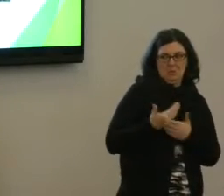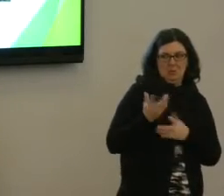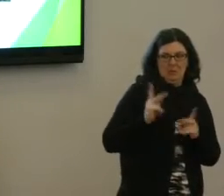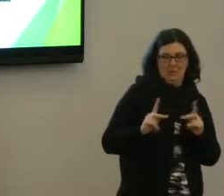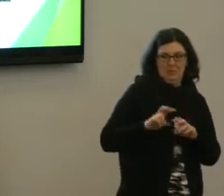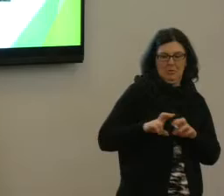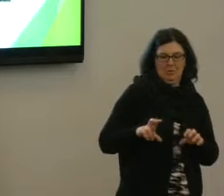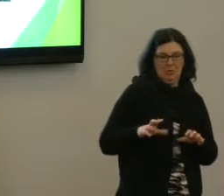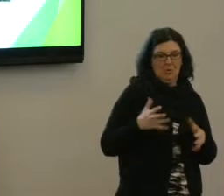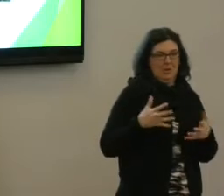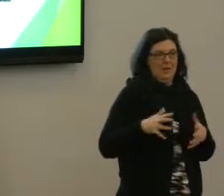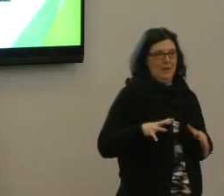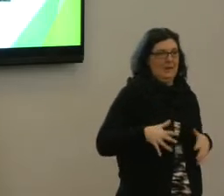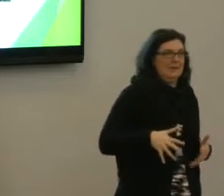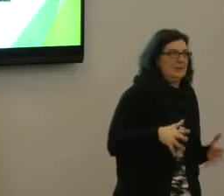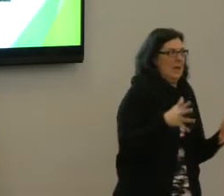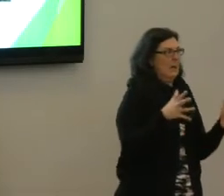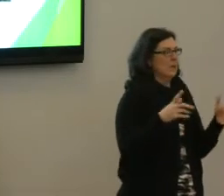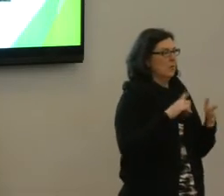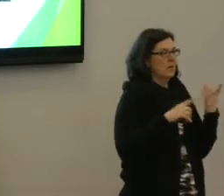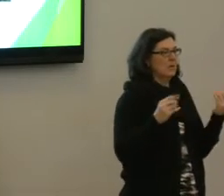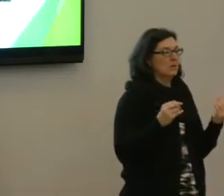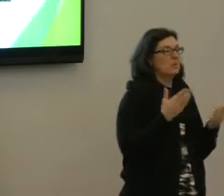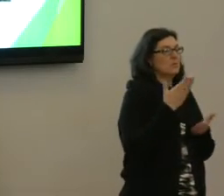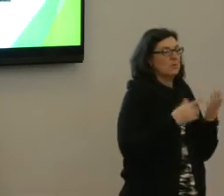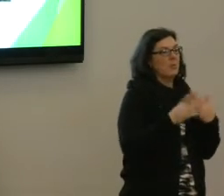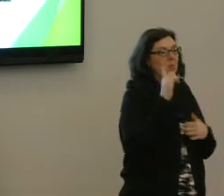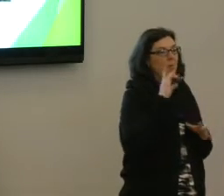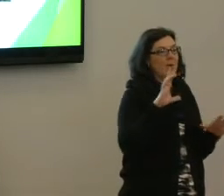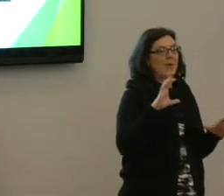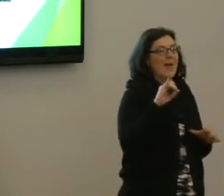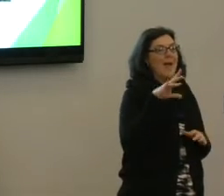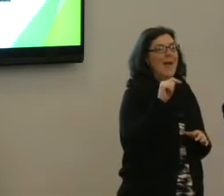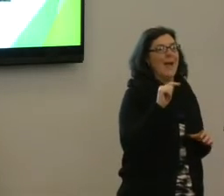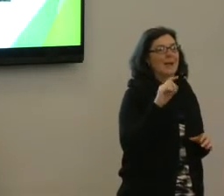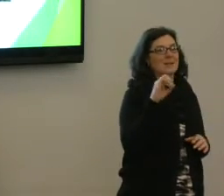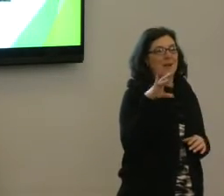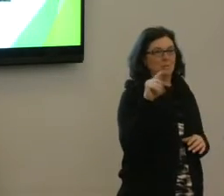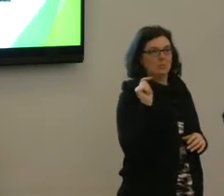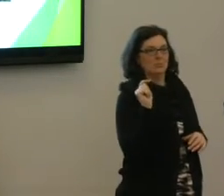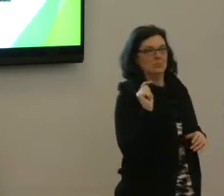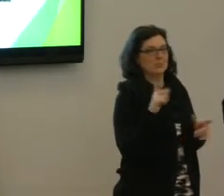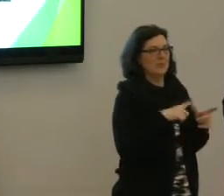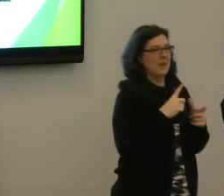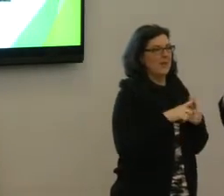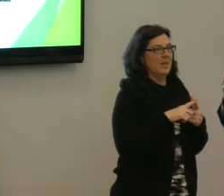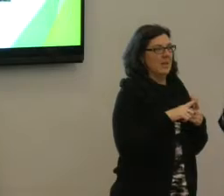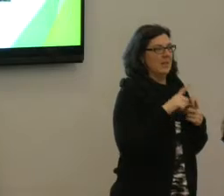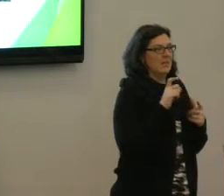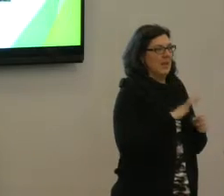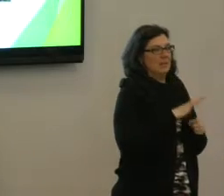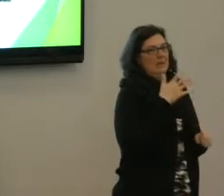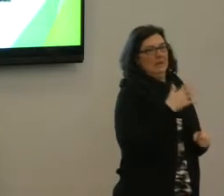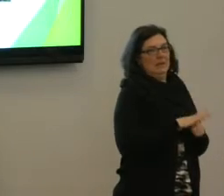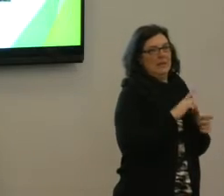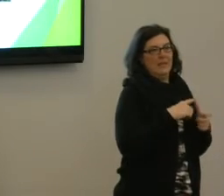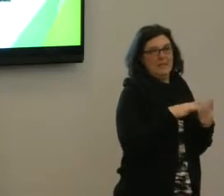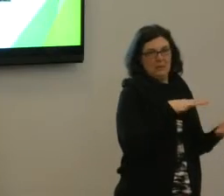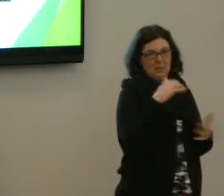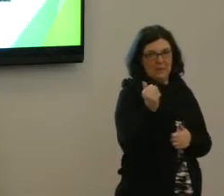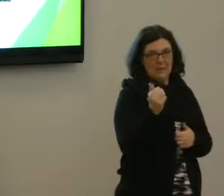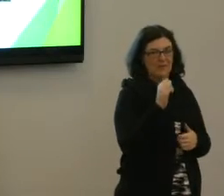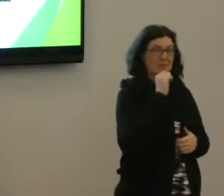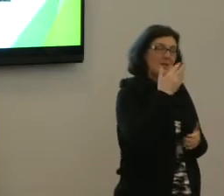with anxiety and they don't know what to do? Somebody's going to act out. And then they'll probably end up leaving, and it's going to be not a good experience.